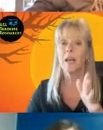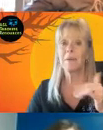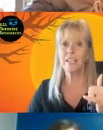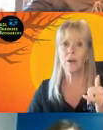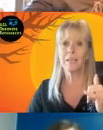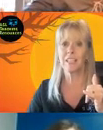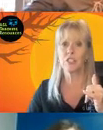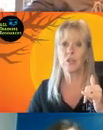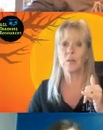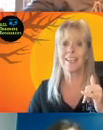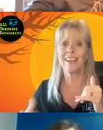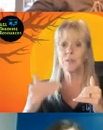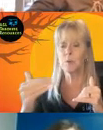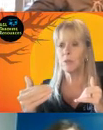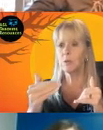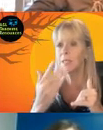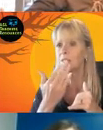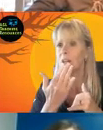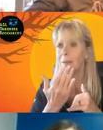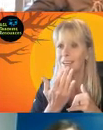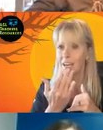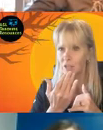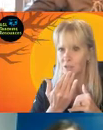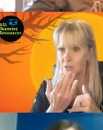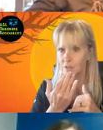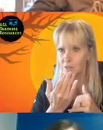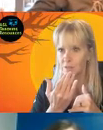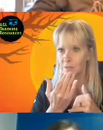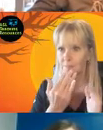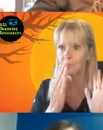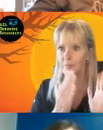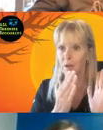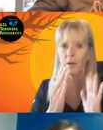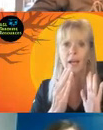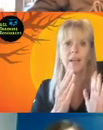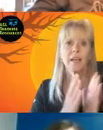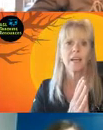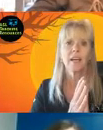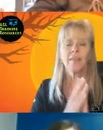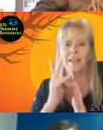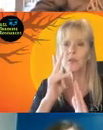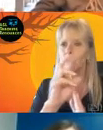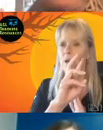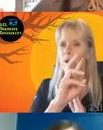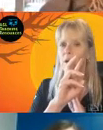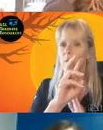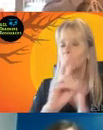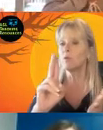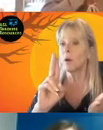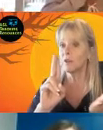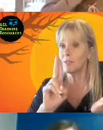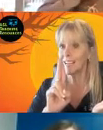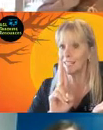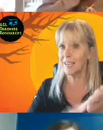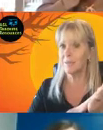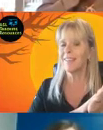Yes, while I'm here, I'm going to let you know the next one we're doing is all about colors. Okay, and that's on the